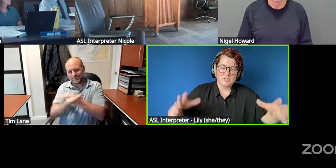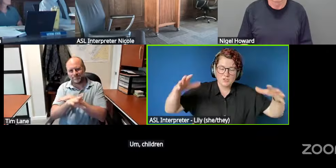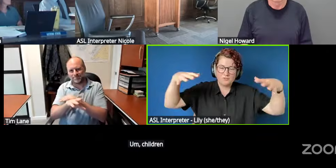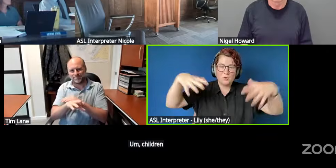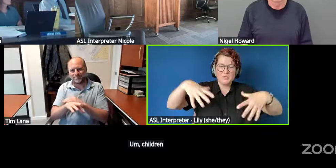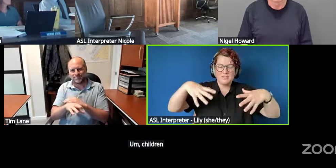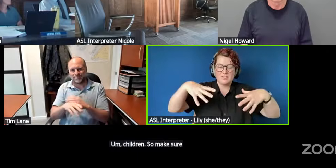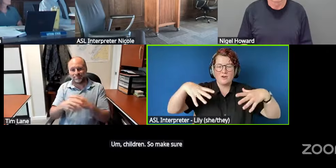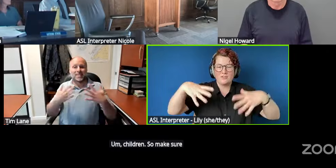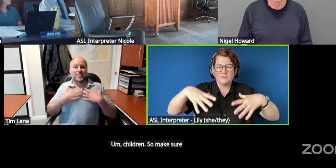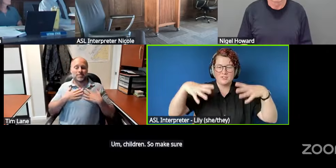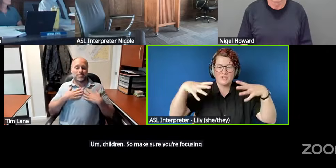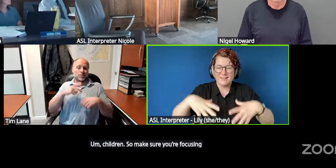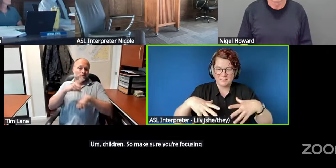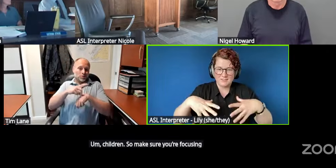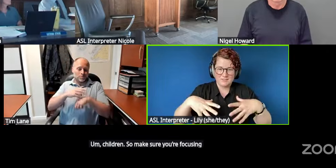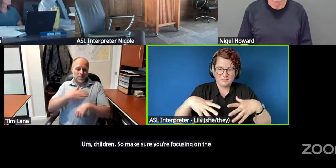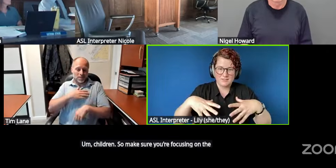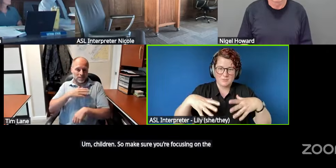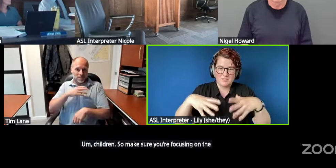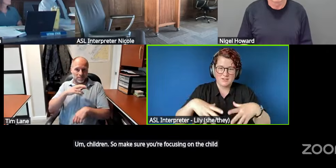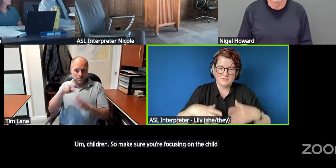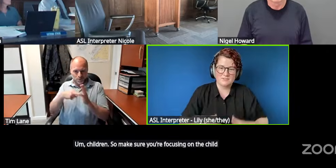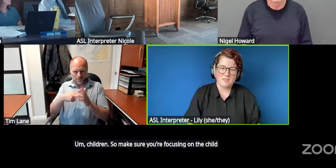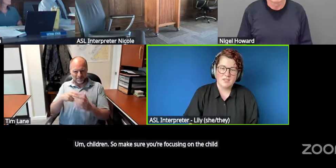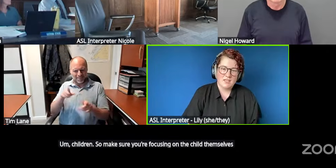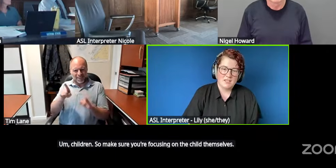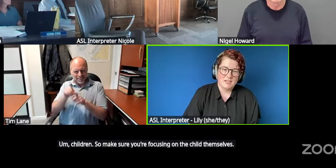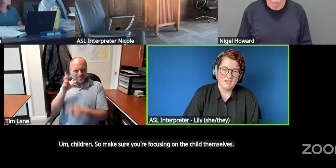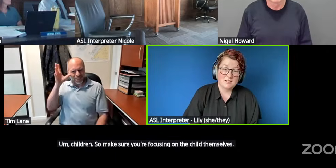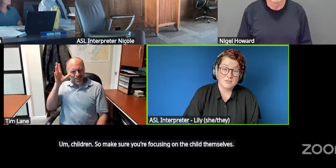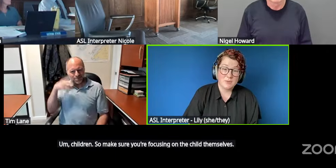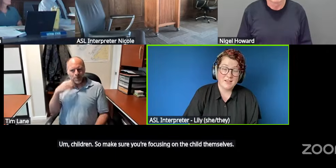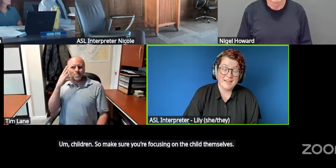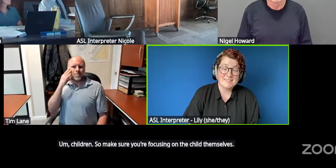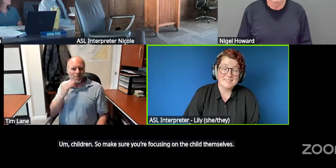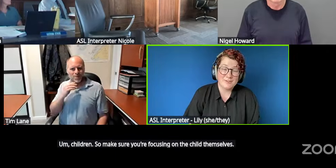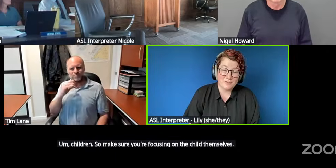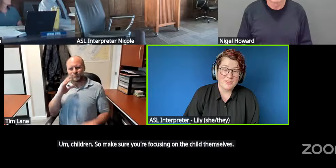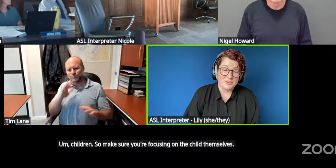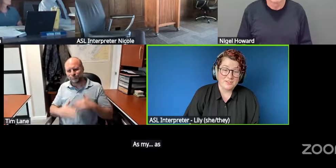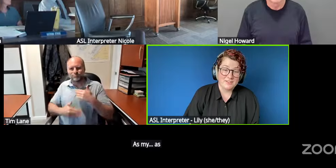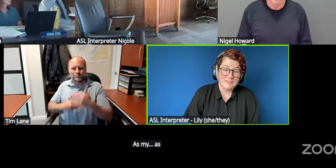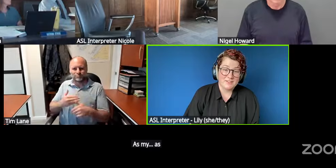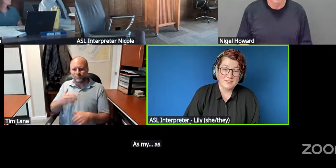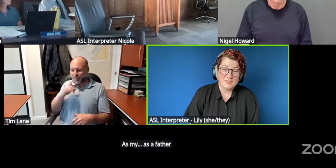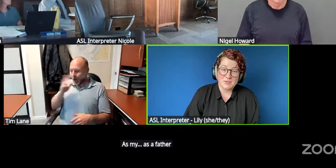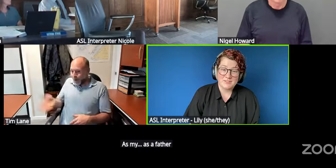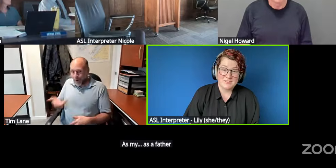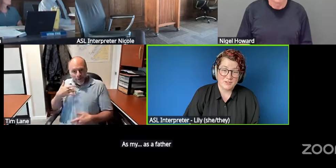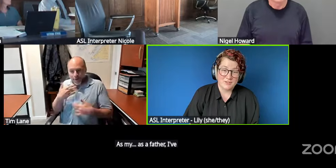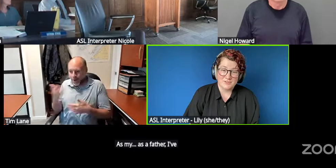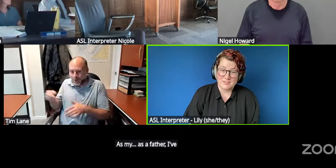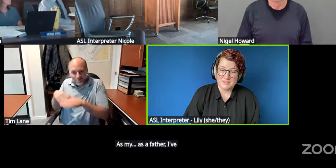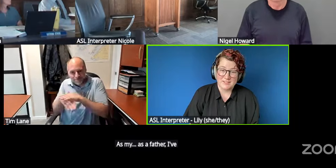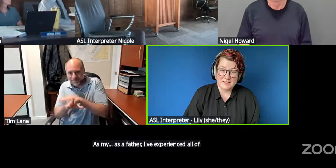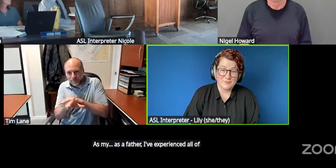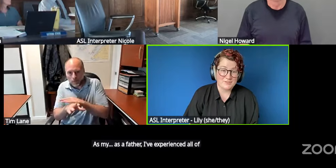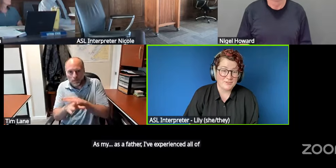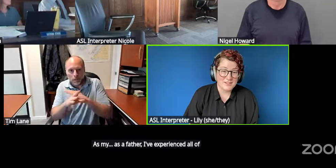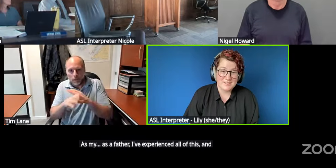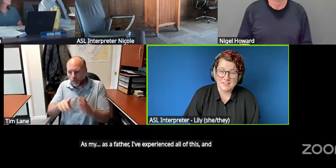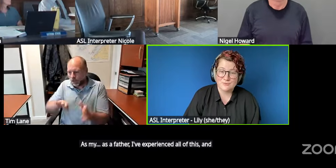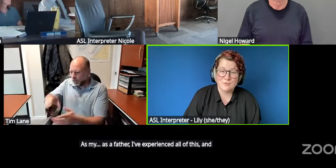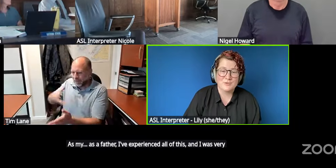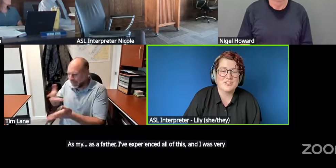children. So make sure you're focusing on the child themselves. As a father, I've experienced all of this, and